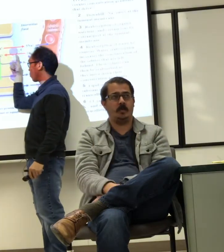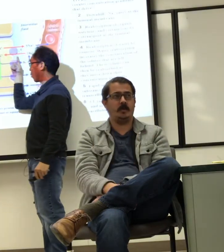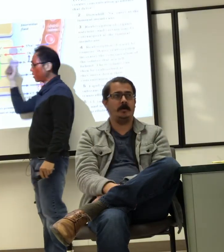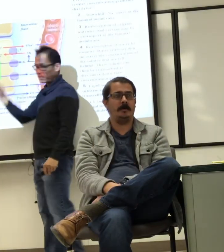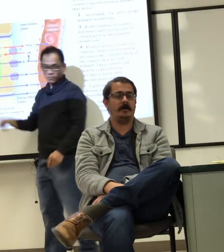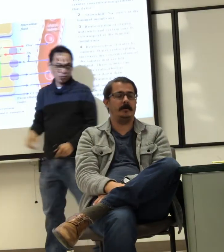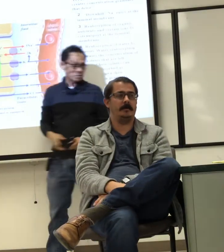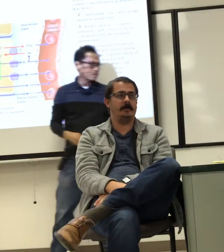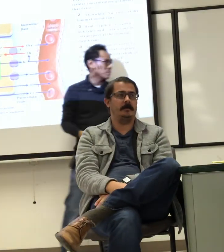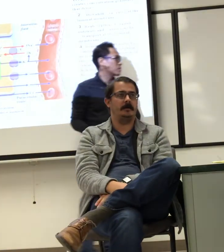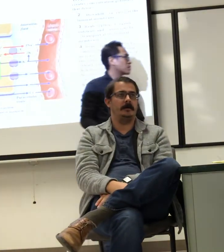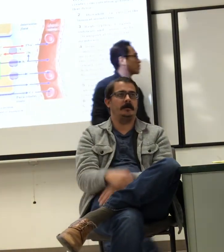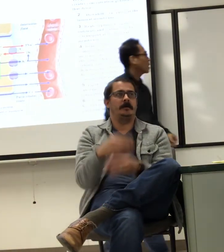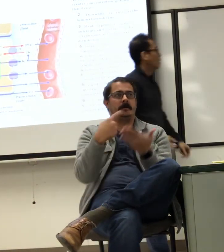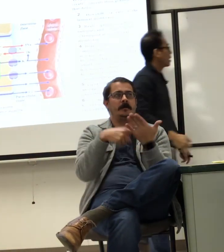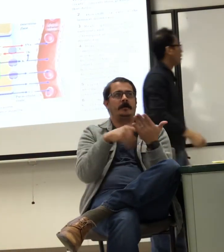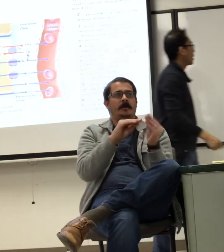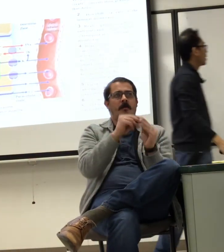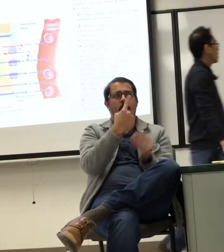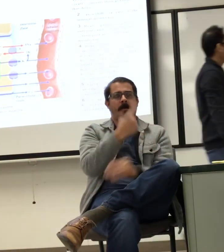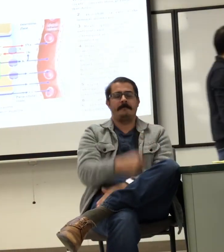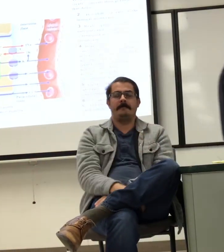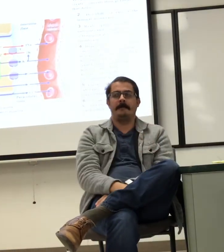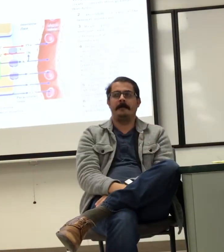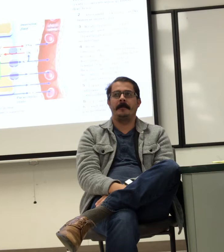do number 1 here first.